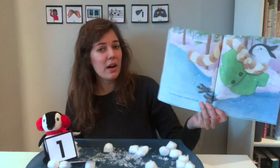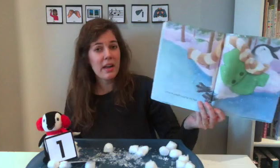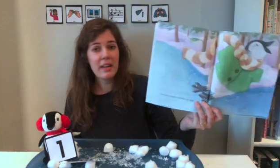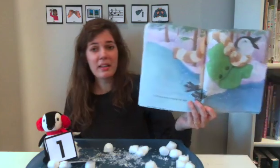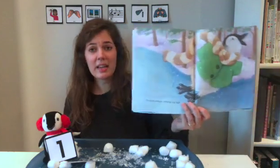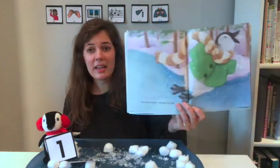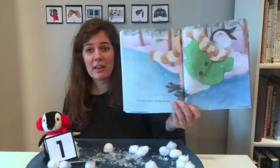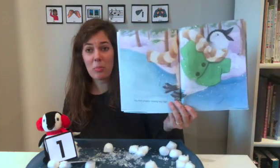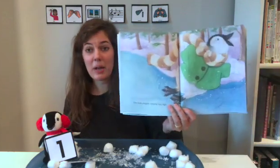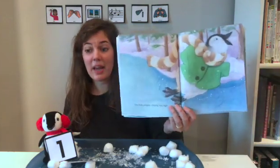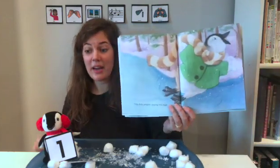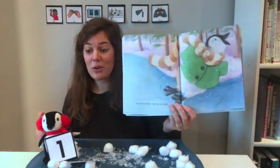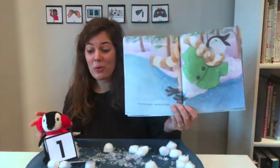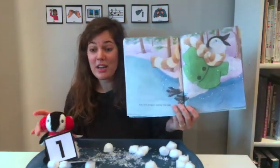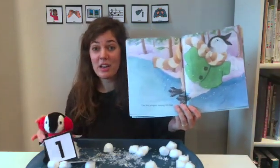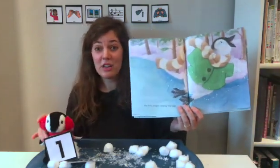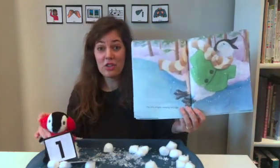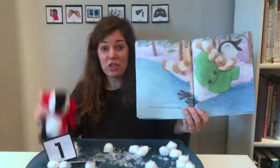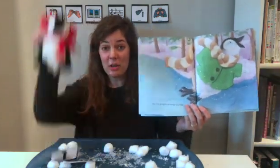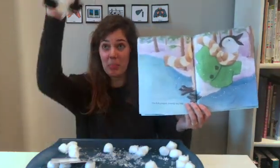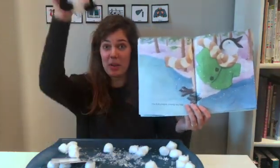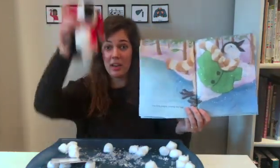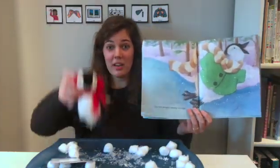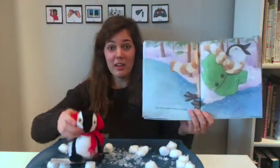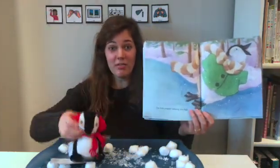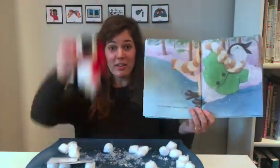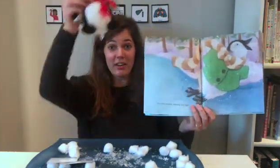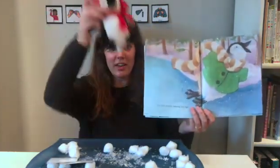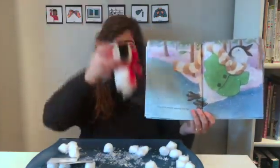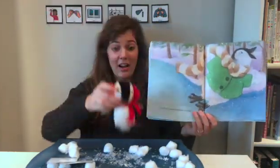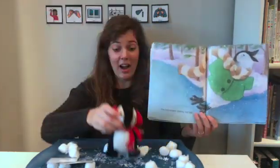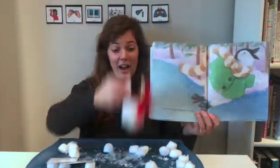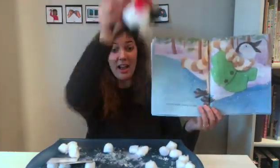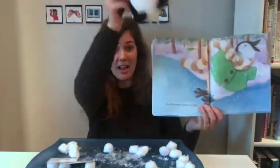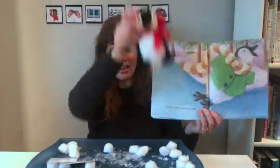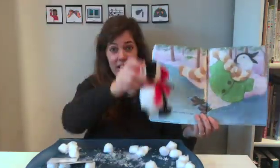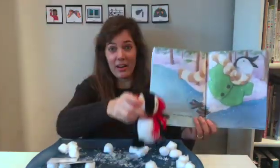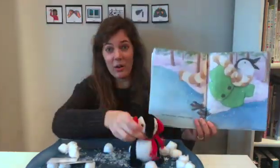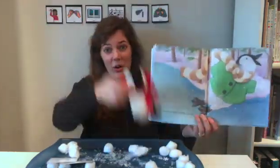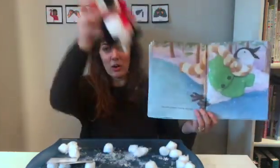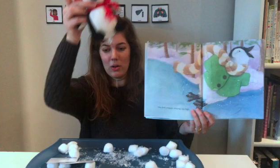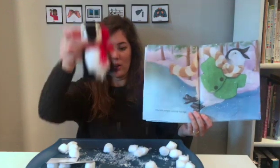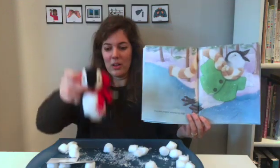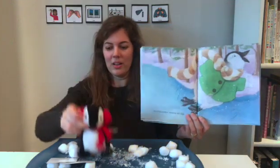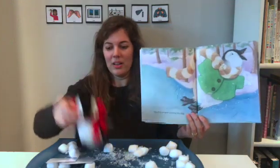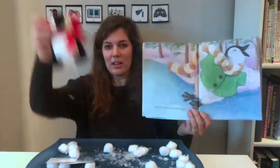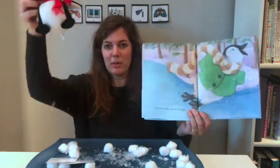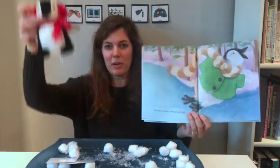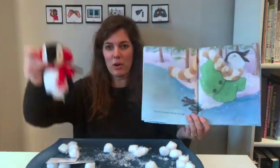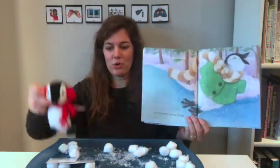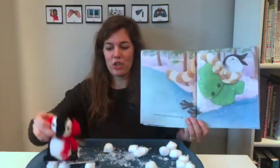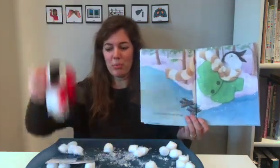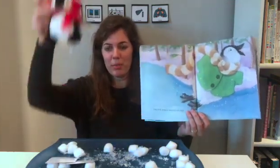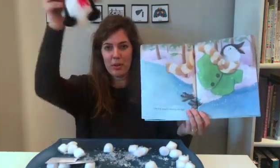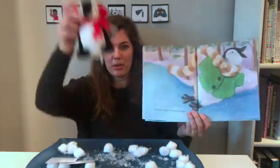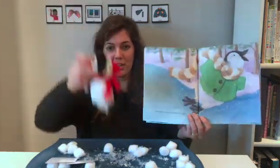one little penguin jumping very high. Look at him go, jump,